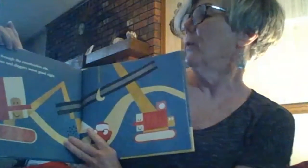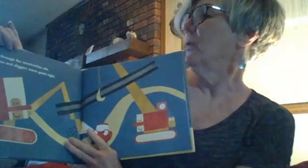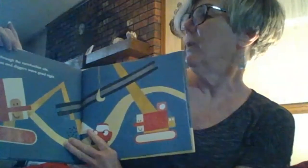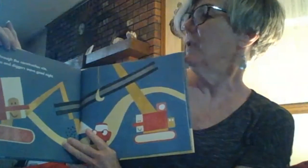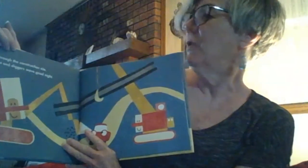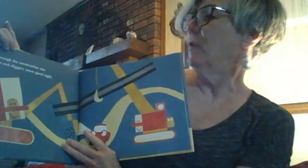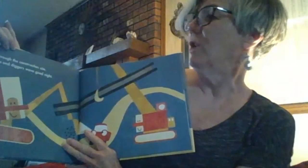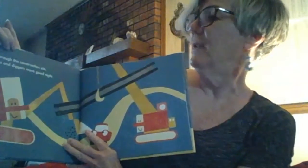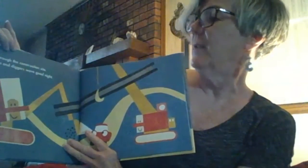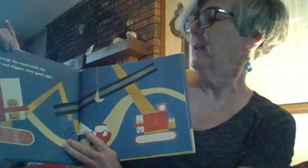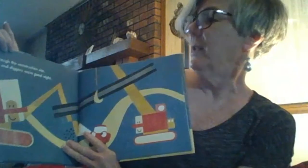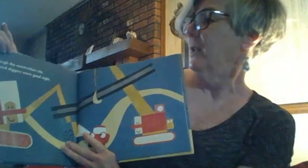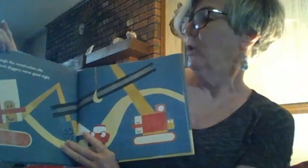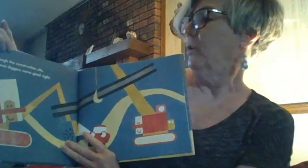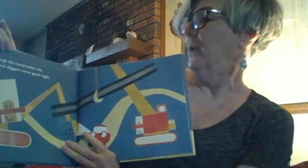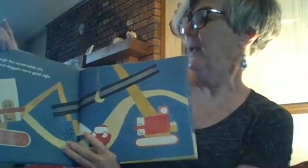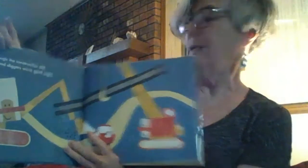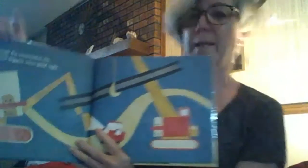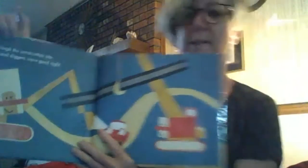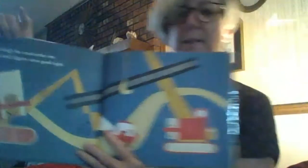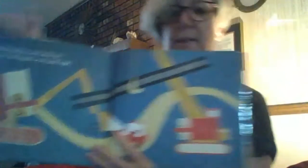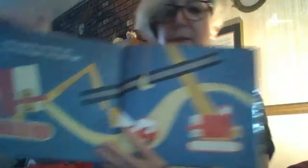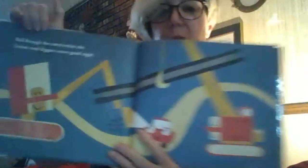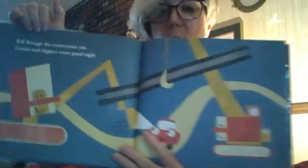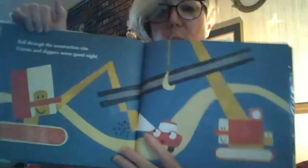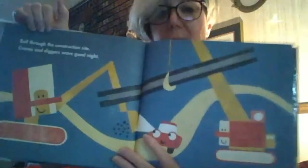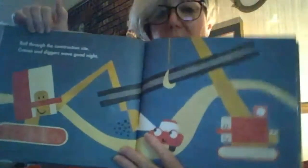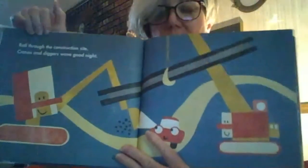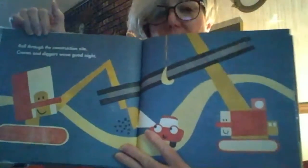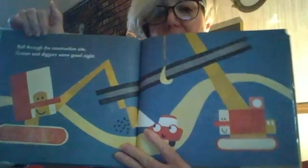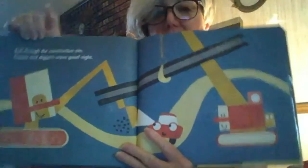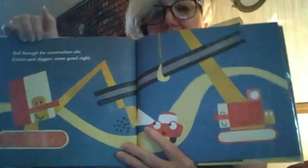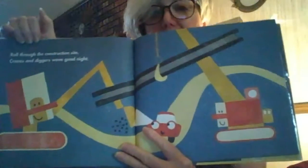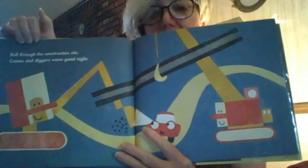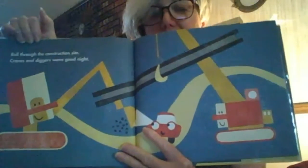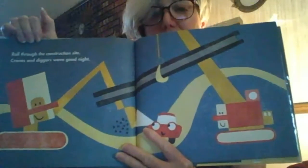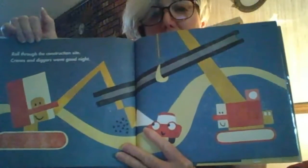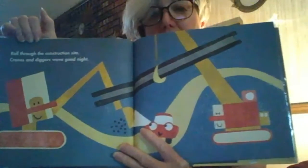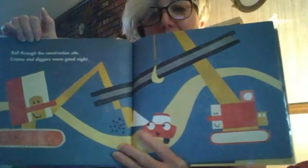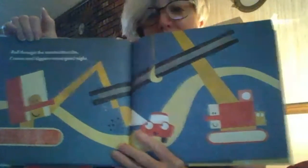Roll through the construction site. Cranes and diggers wave goodnight.